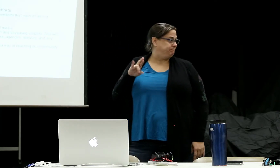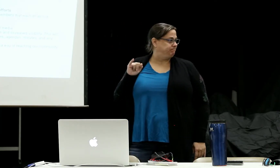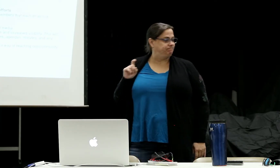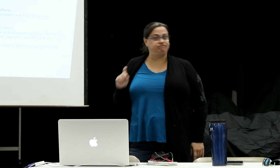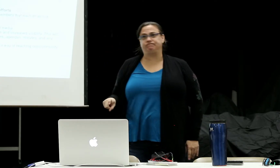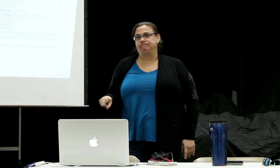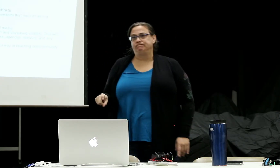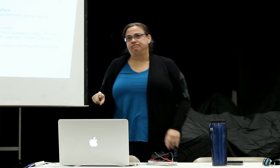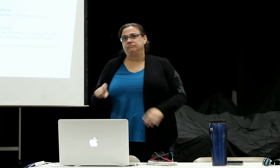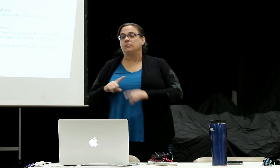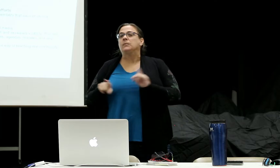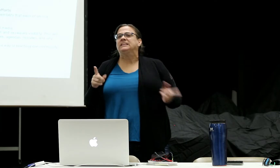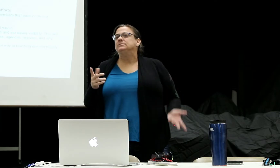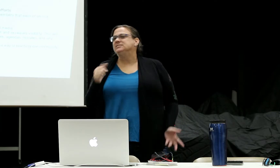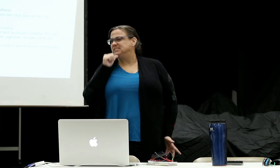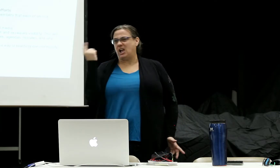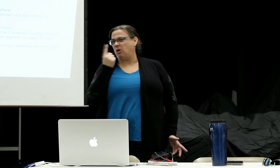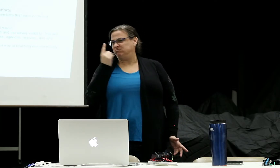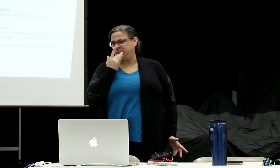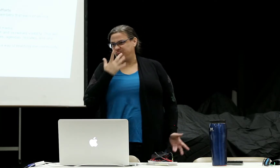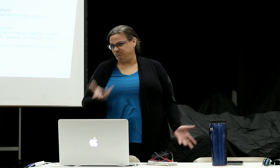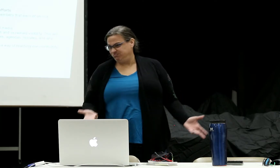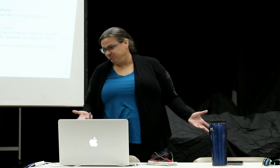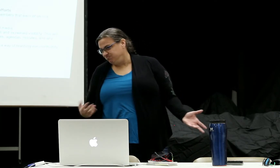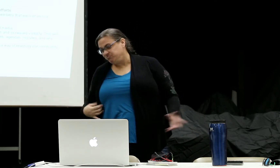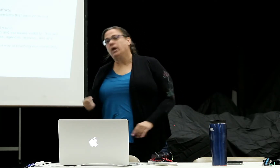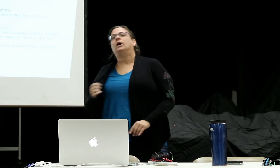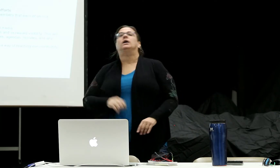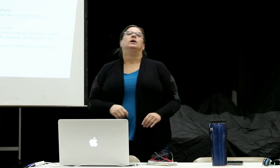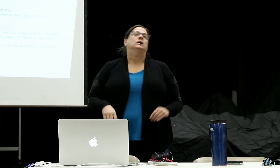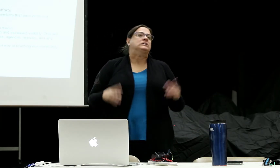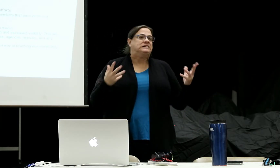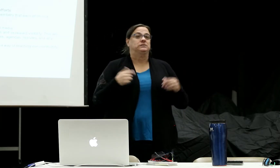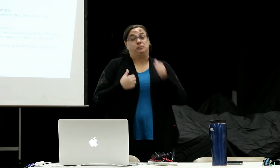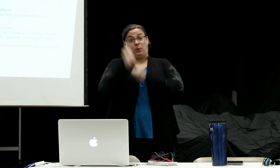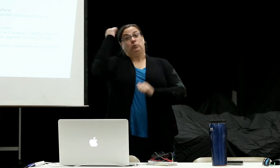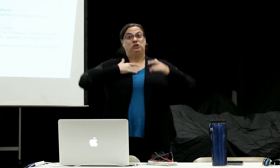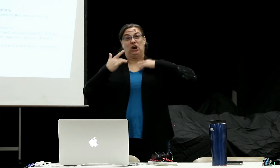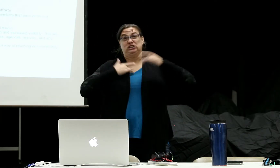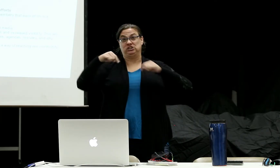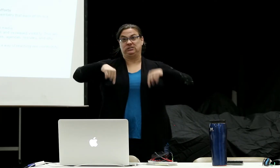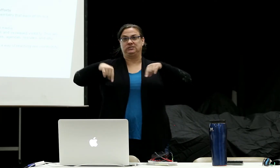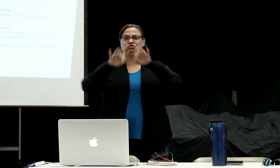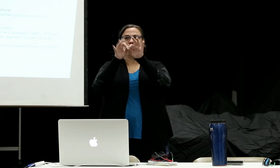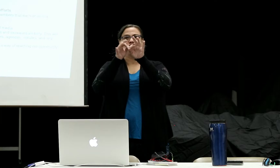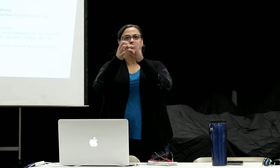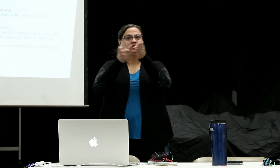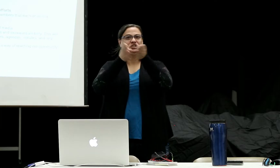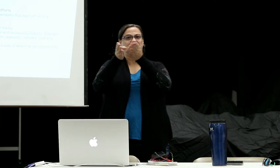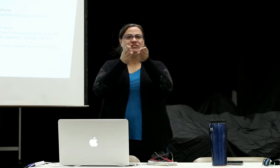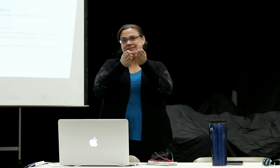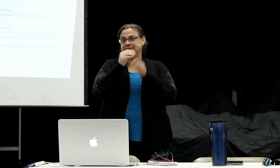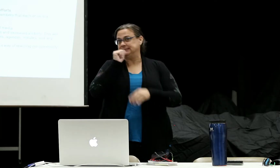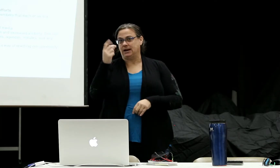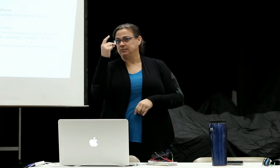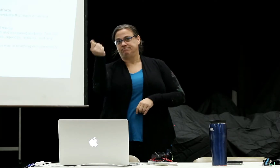have in-person interpreters. Of course, VRI is not preferred, but it is a last resort. And my concern here is that